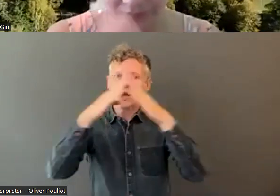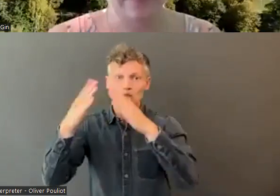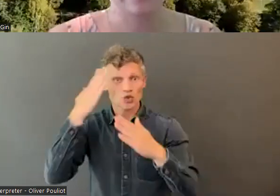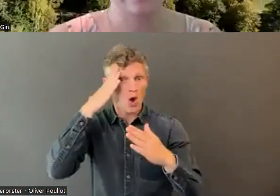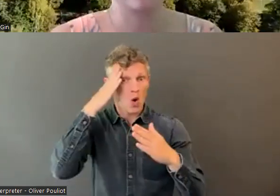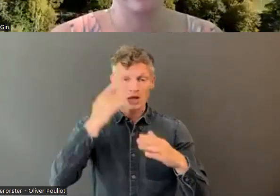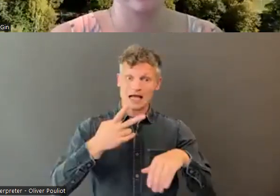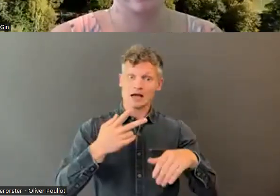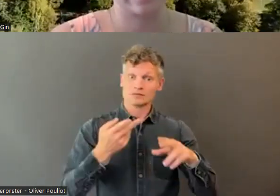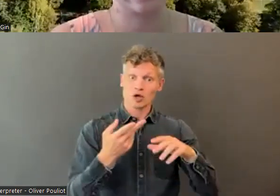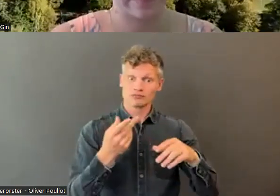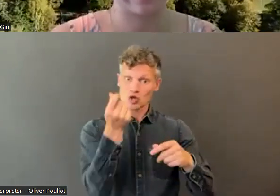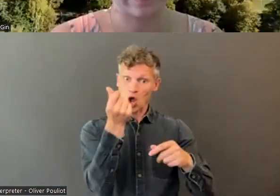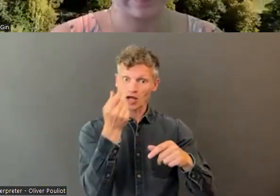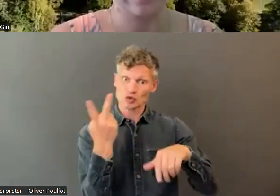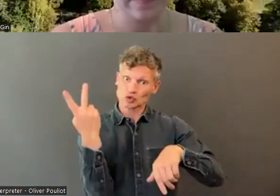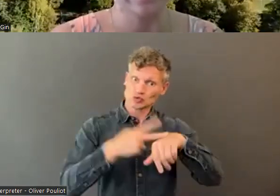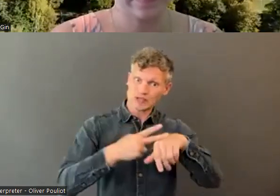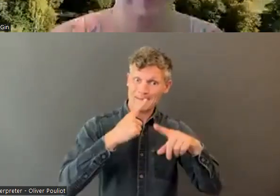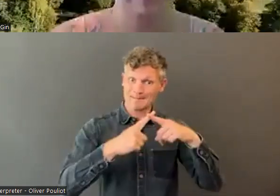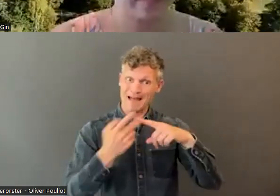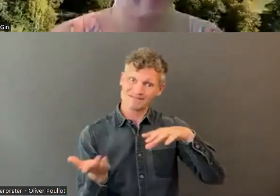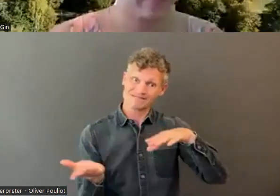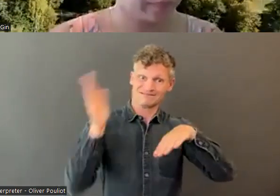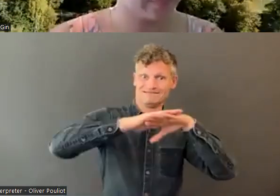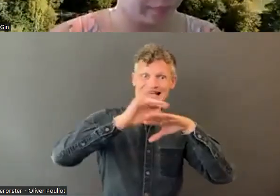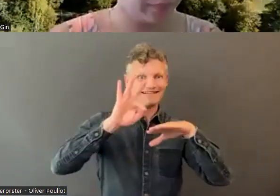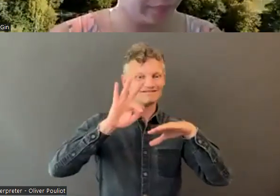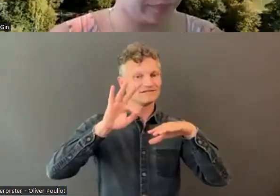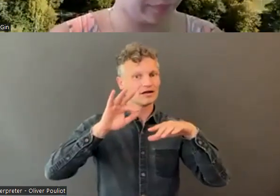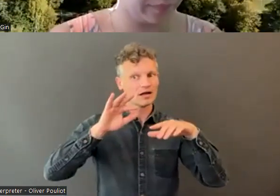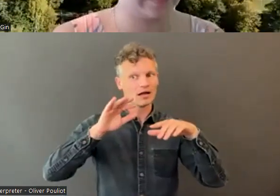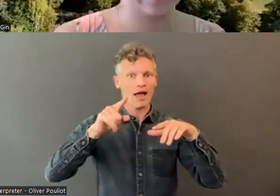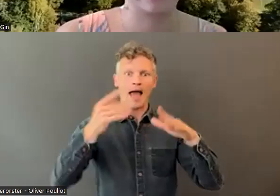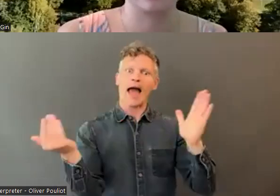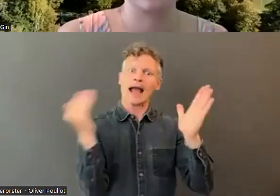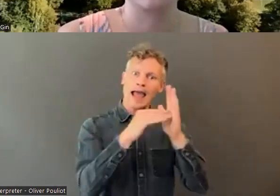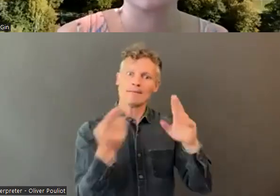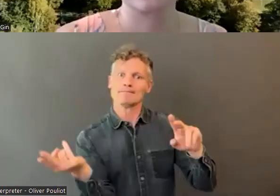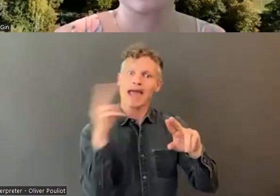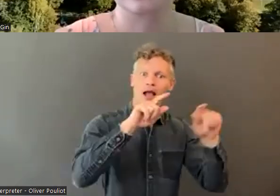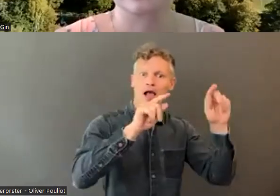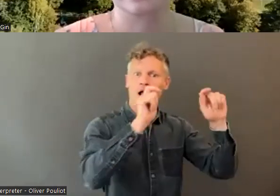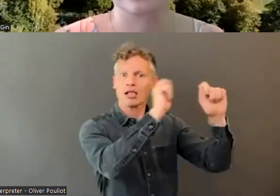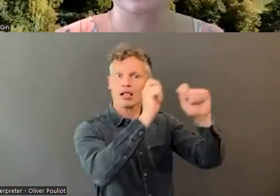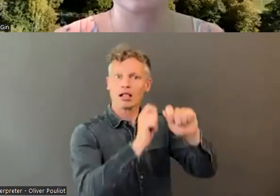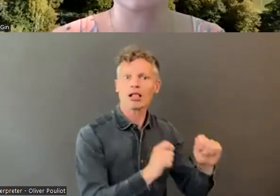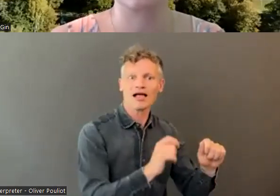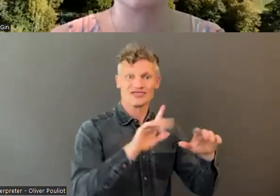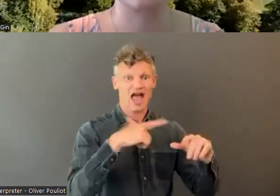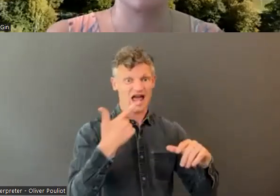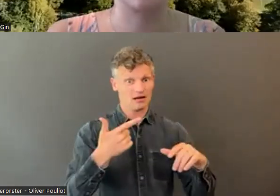solution than would if you designed and built it in from the ground up. And there's no reason to suspect that's different elsewhere. I see